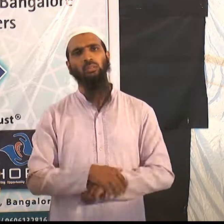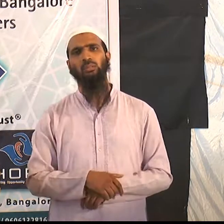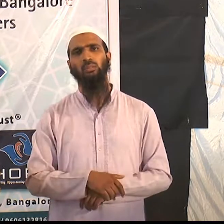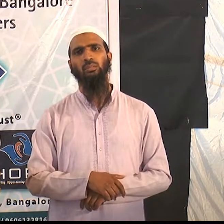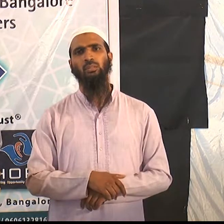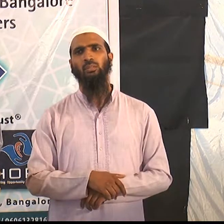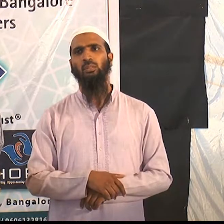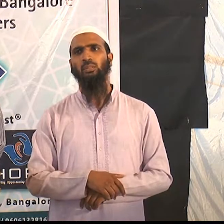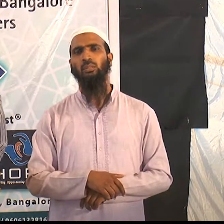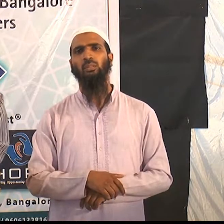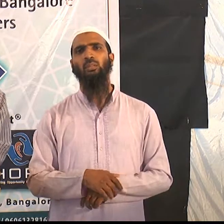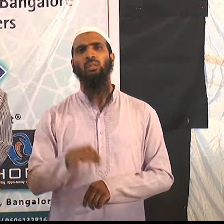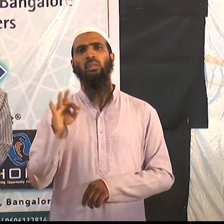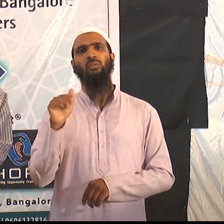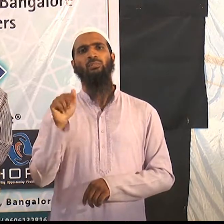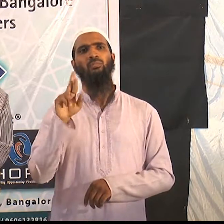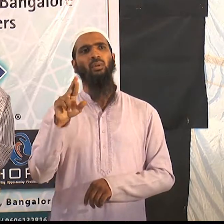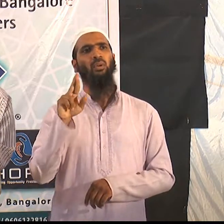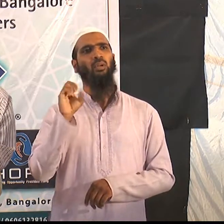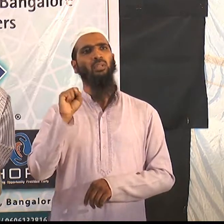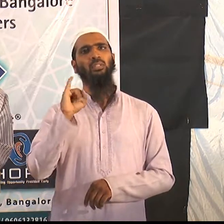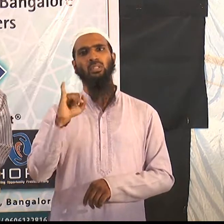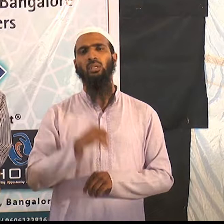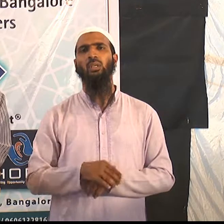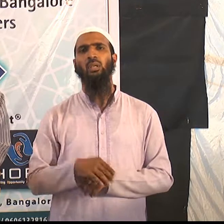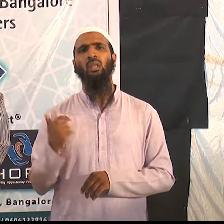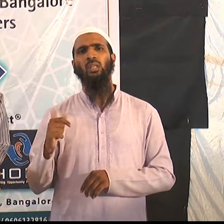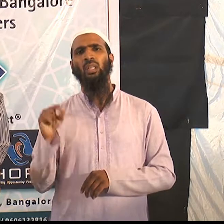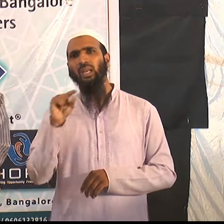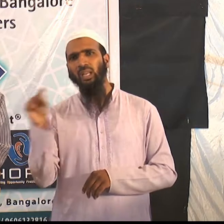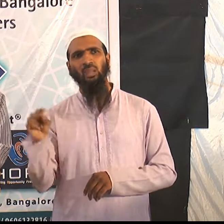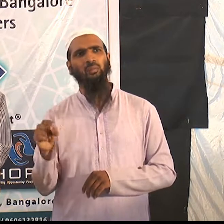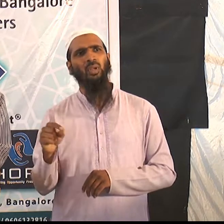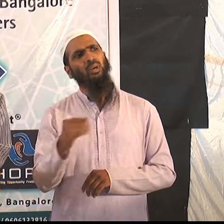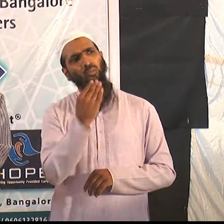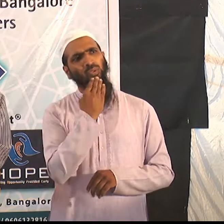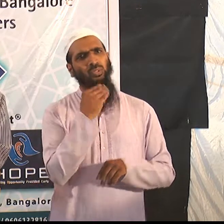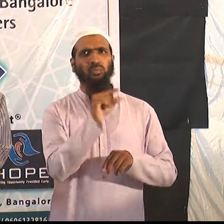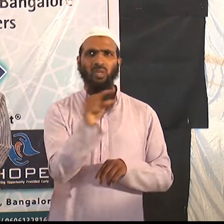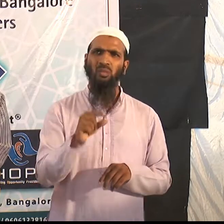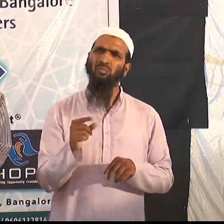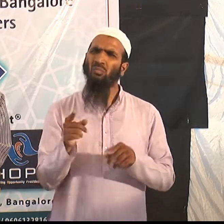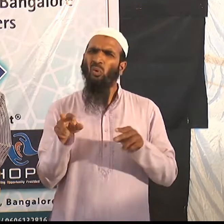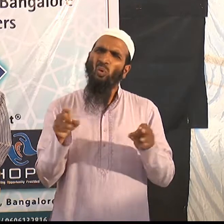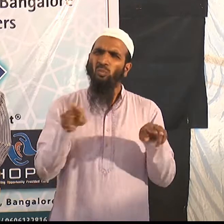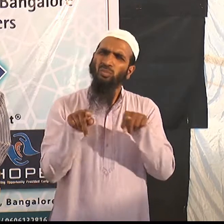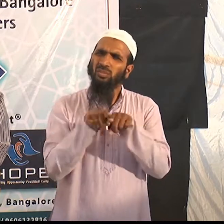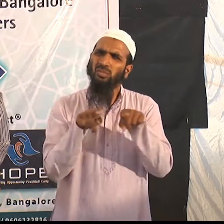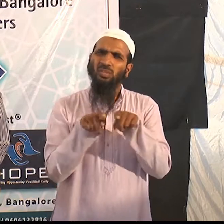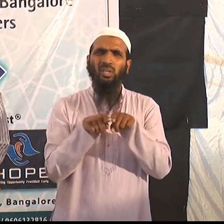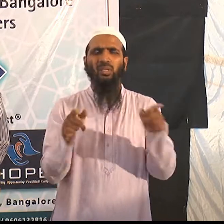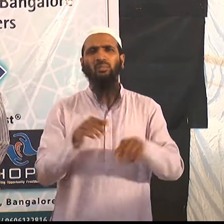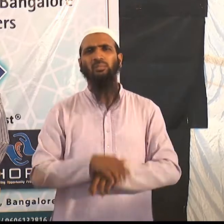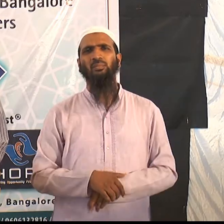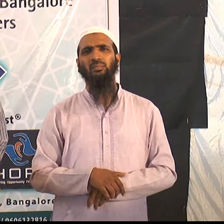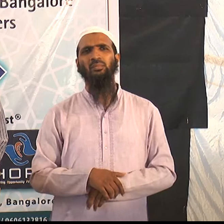In fact, Parsis and most of you have common names. Shahryar is also a name amongst the Muslim. Dara is